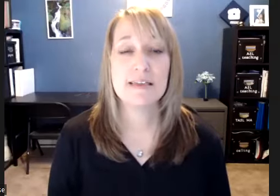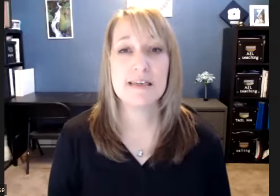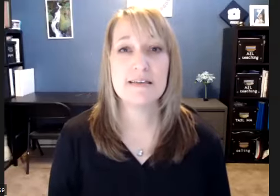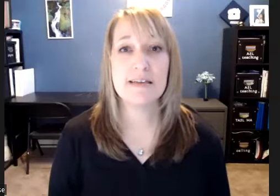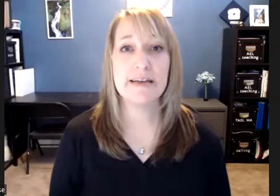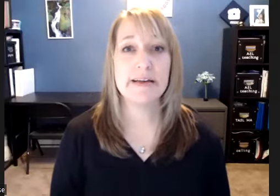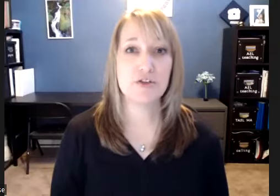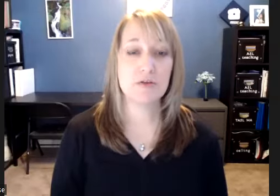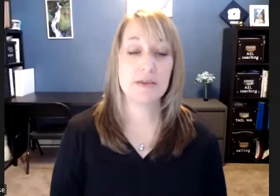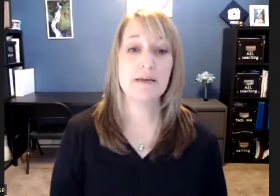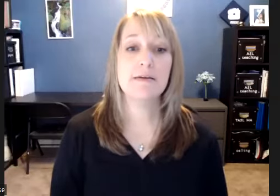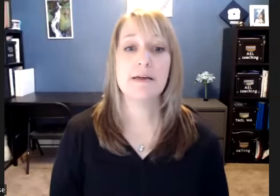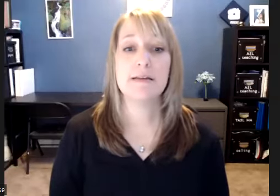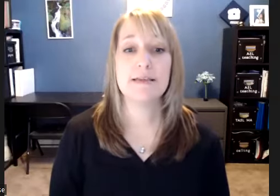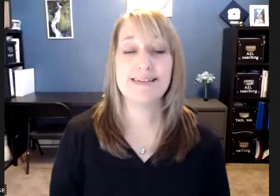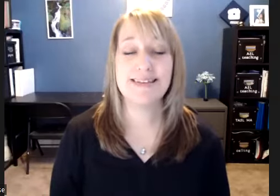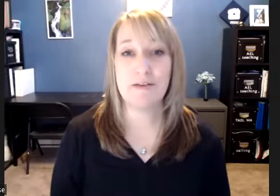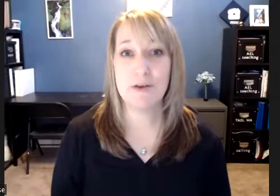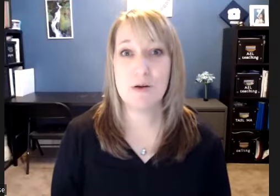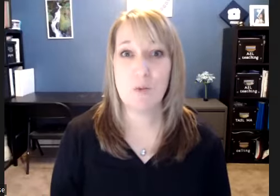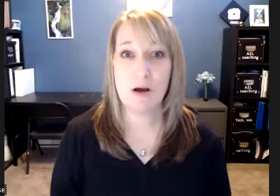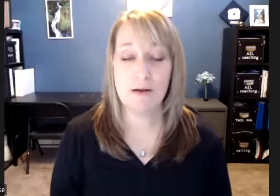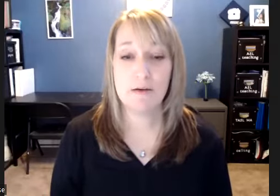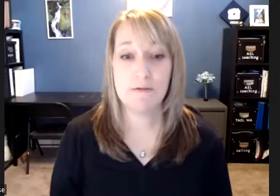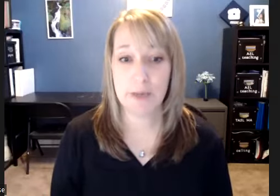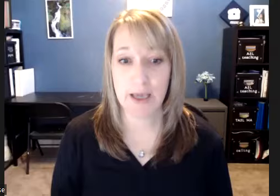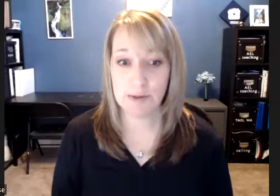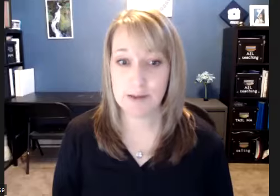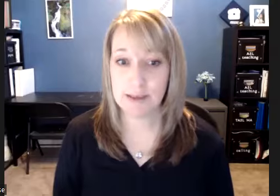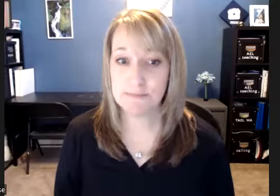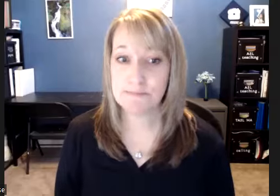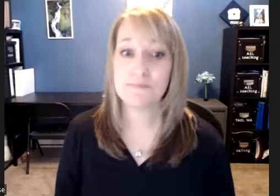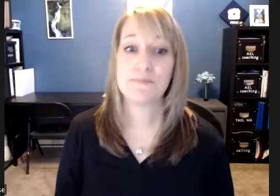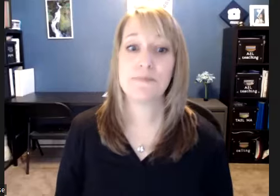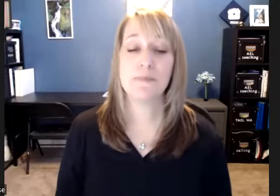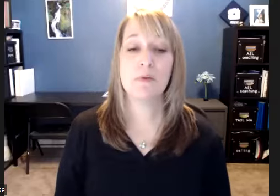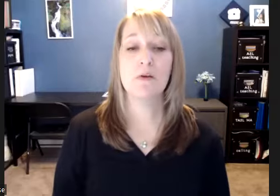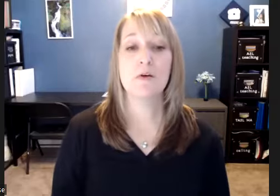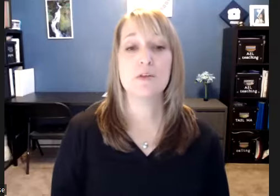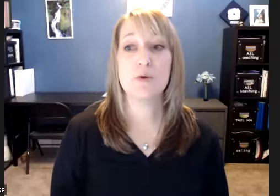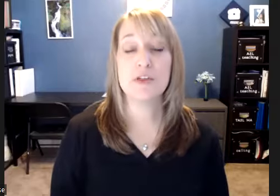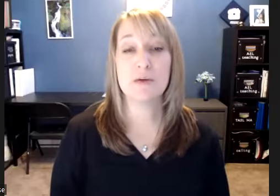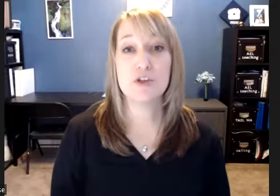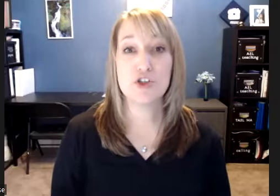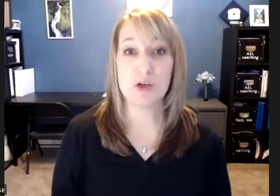This is Signing Naturally, lesson 7-1 vocabulary. So we're going to start with short.